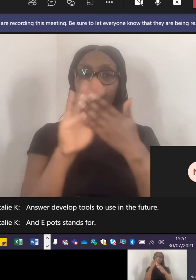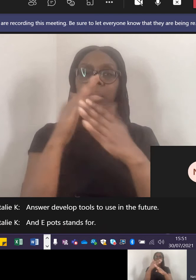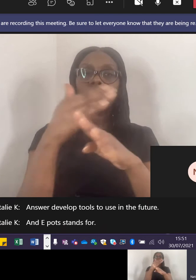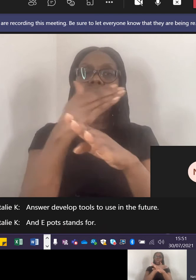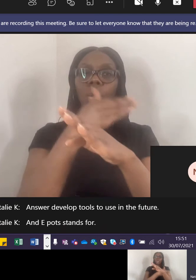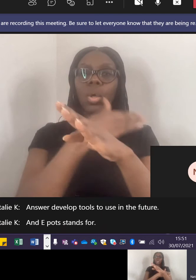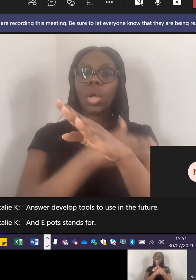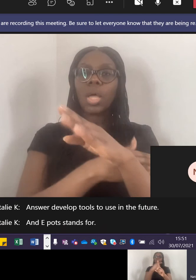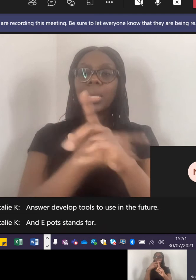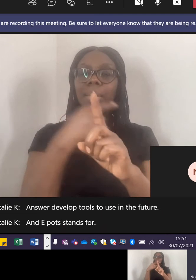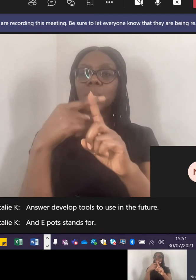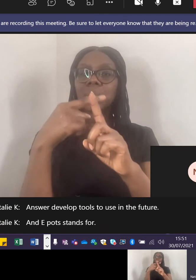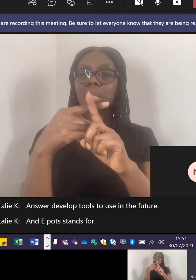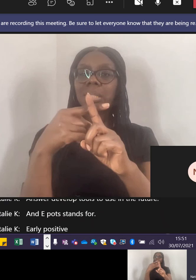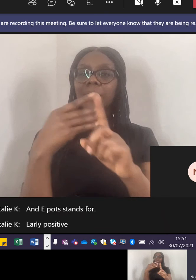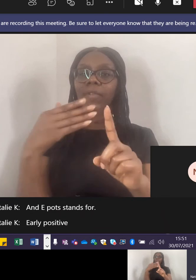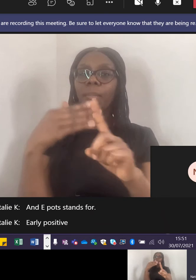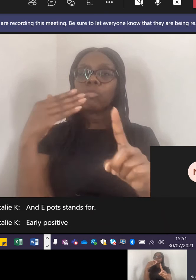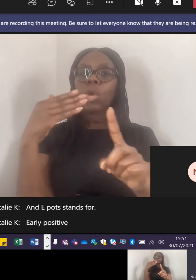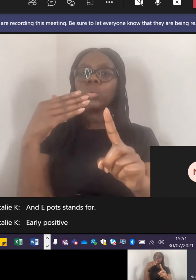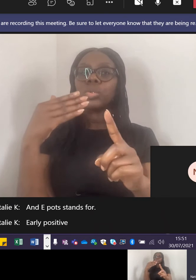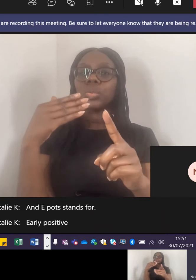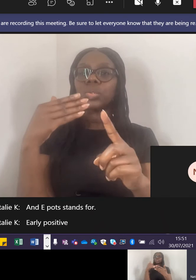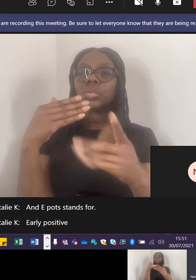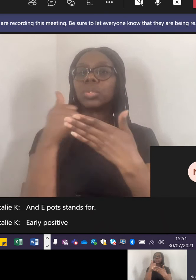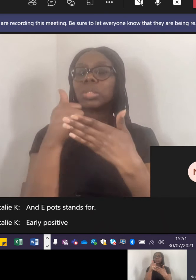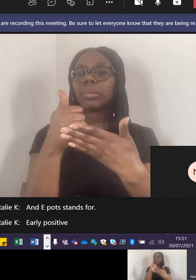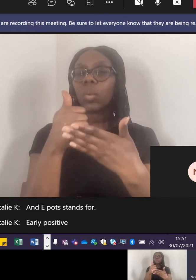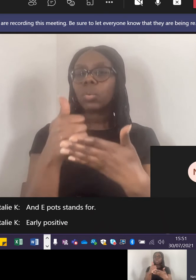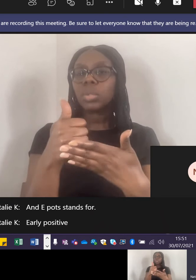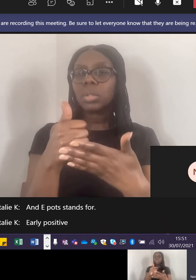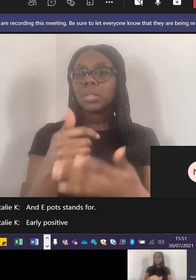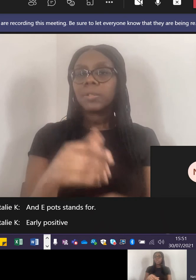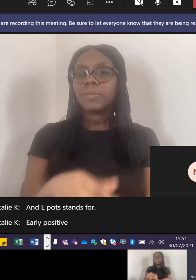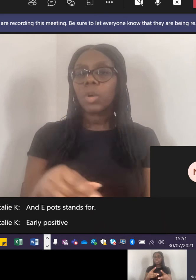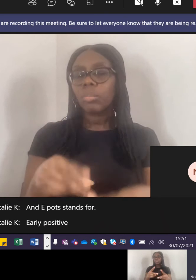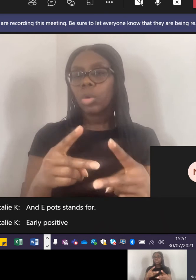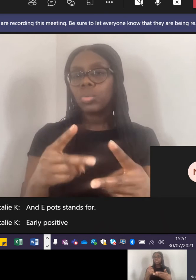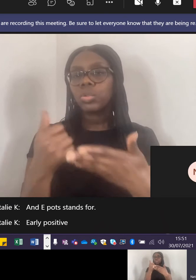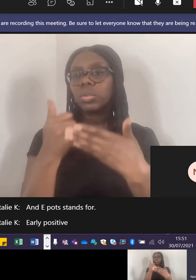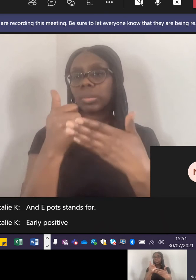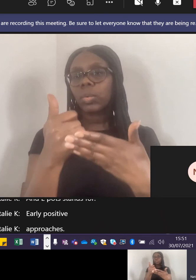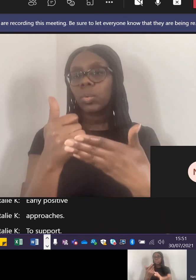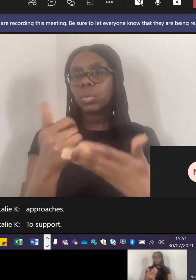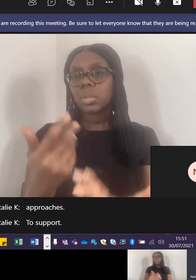Early Positive Approaches to Support.